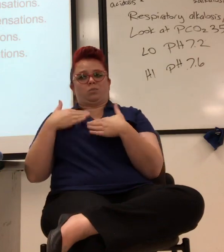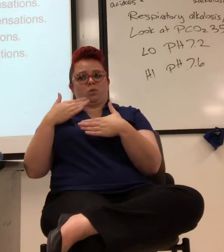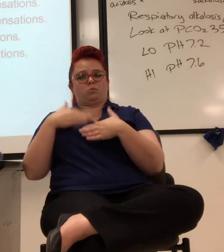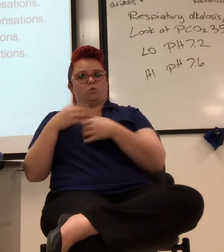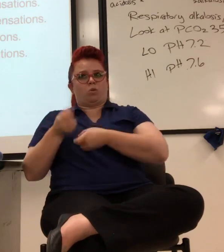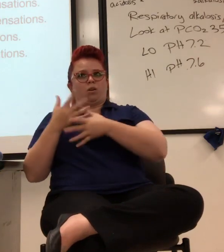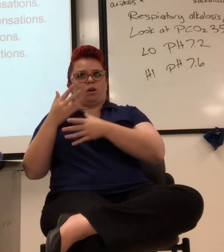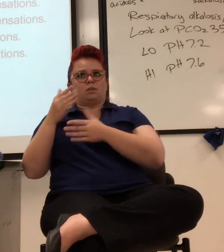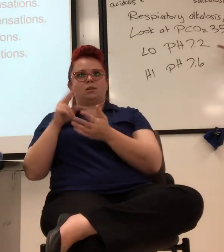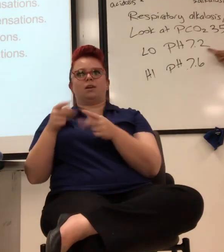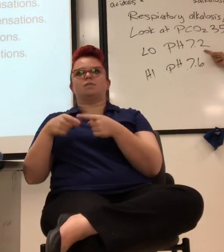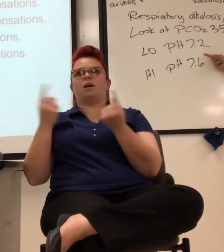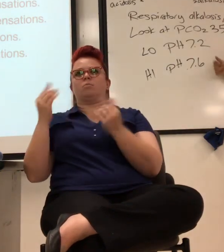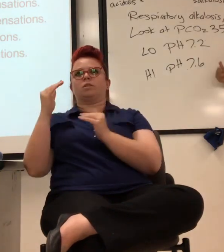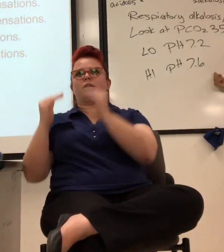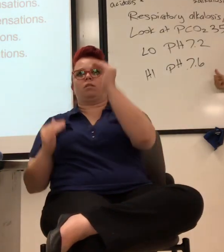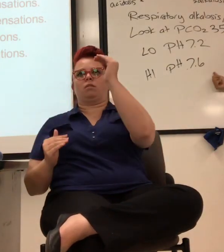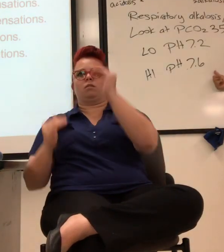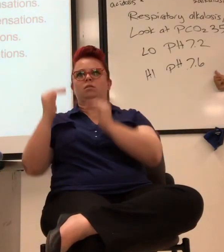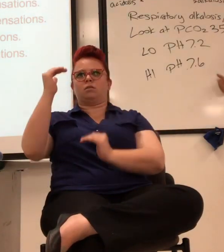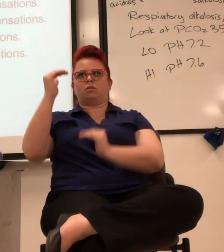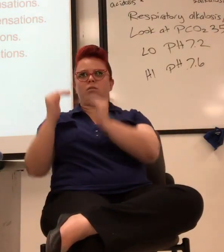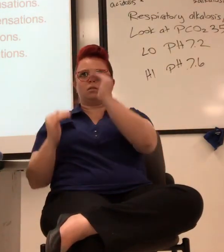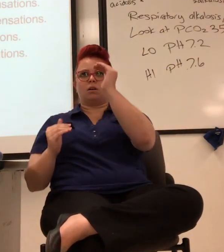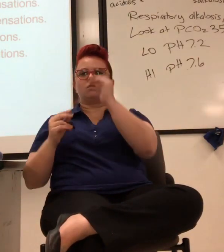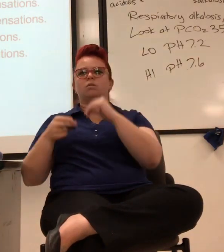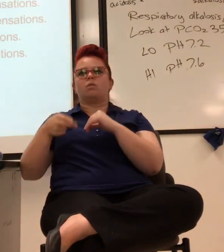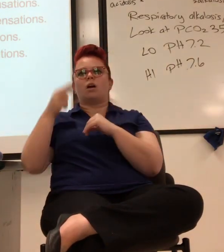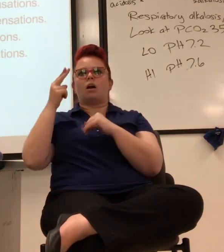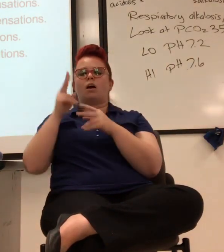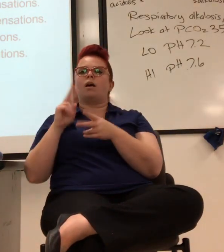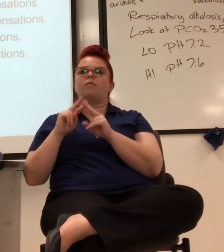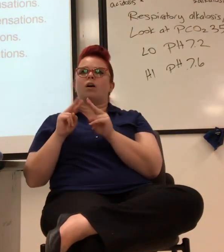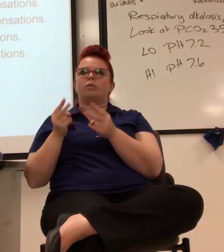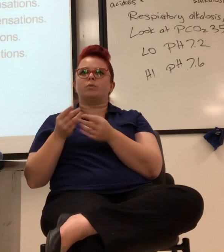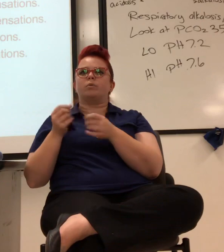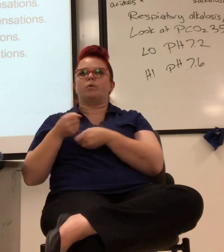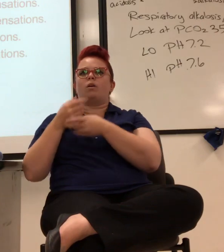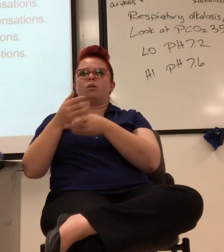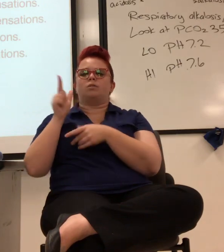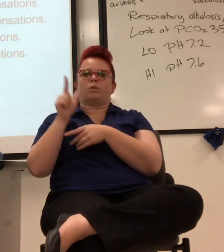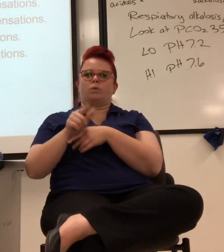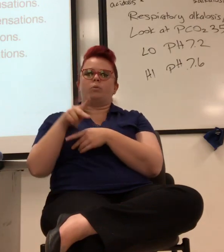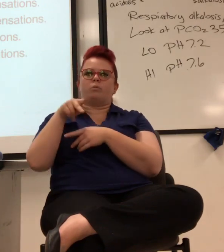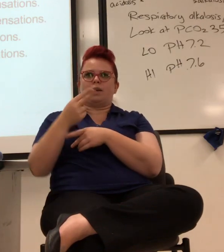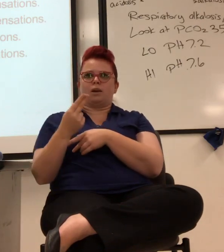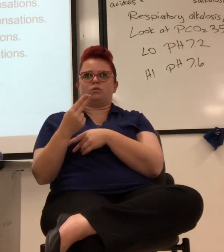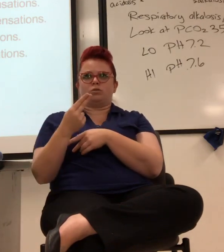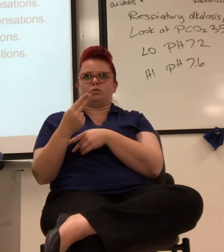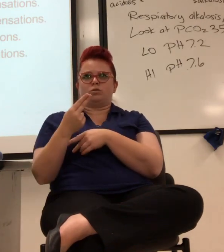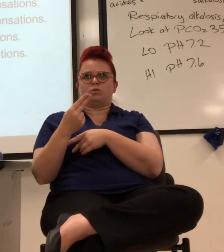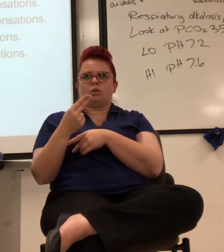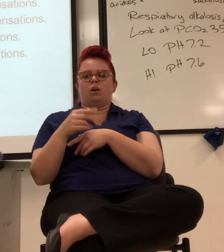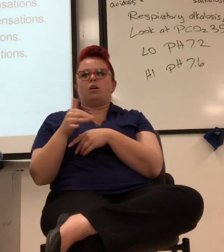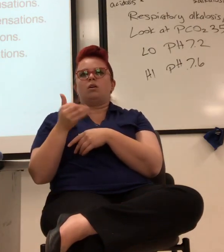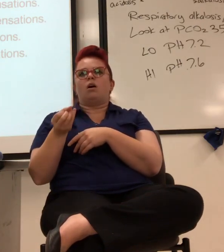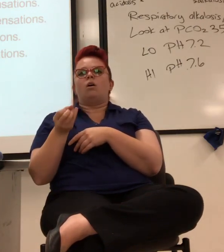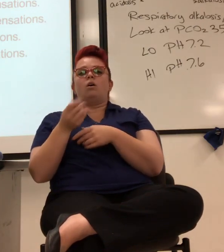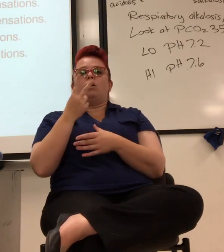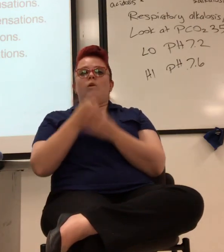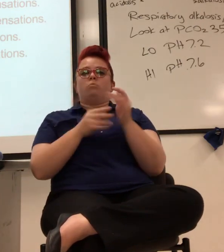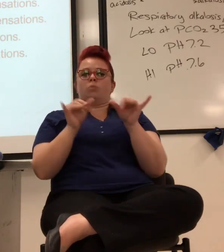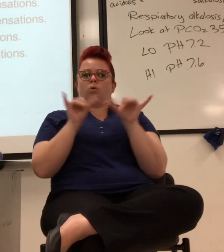the base. Is that level high or low? High. So if you have a lot of base, it drives the pH up, makes it more,